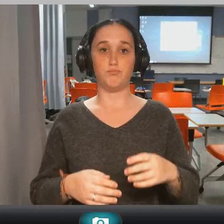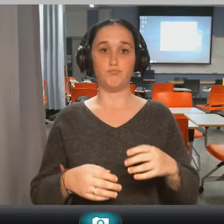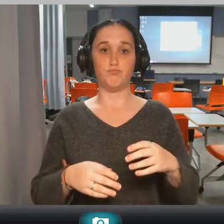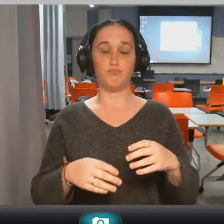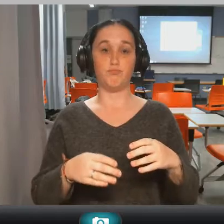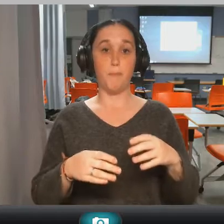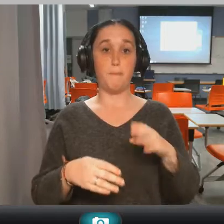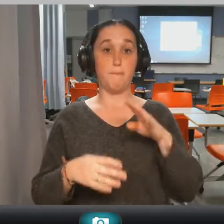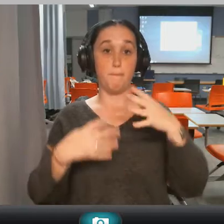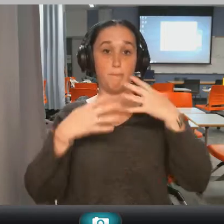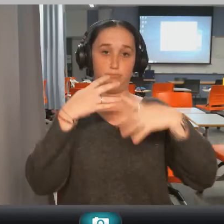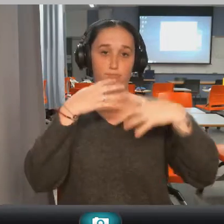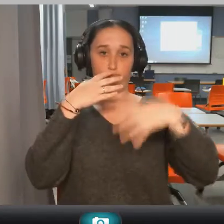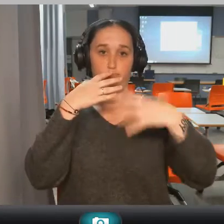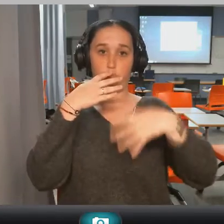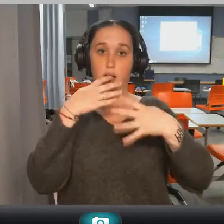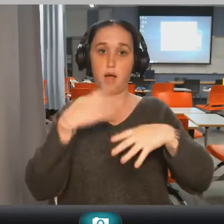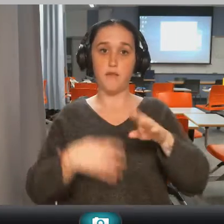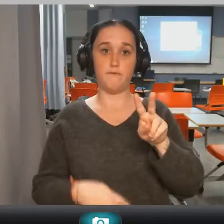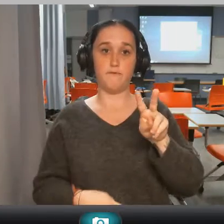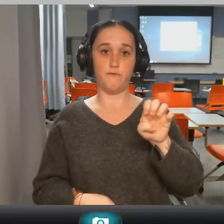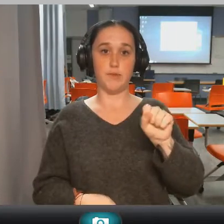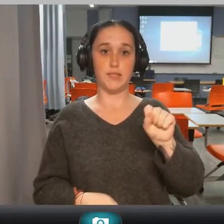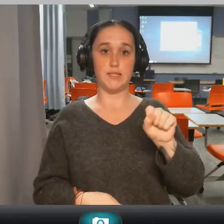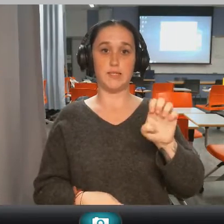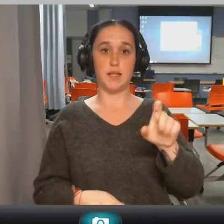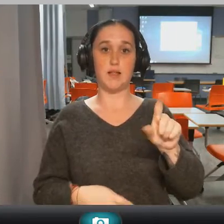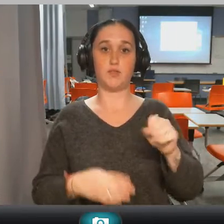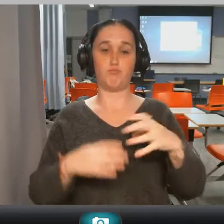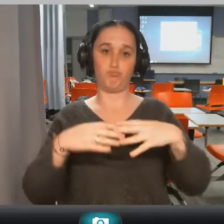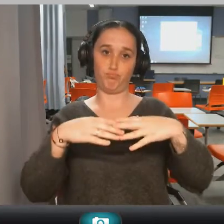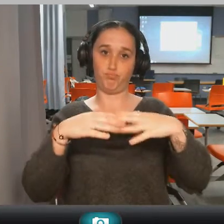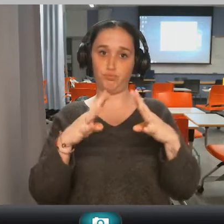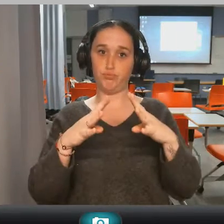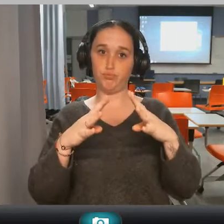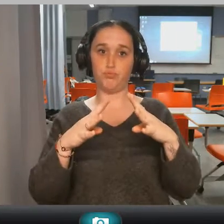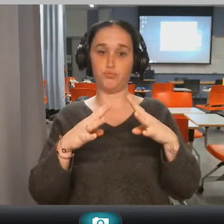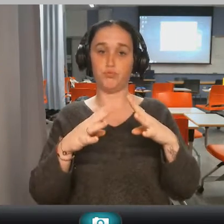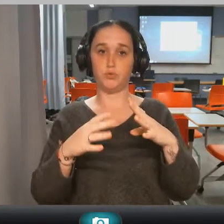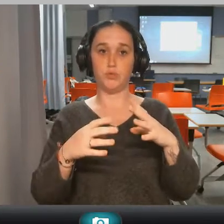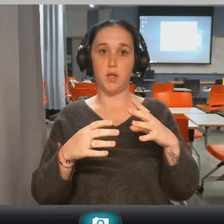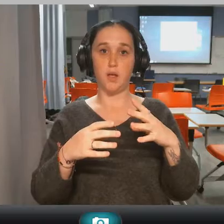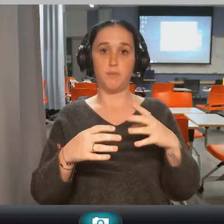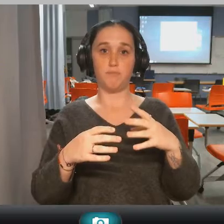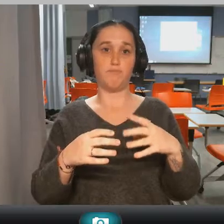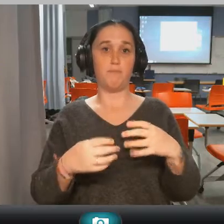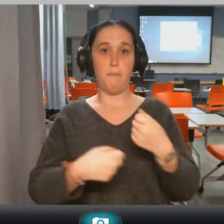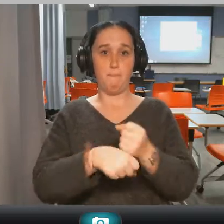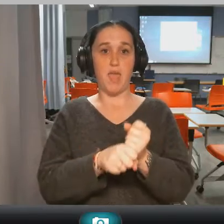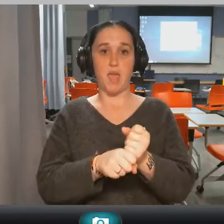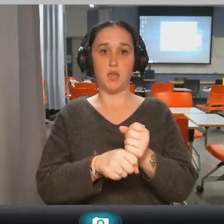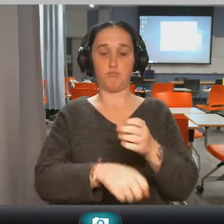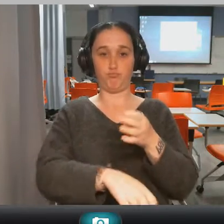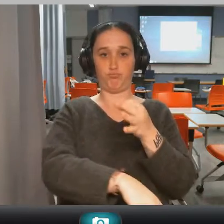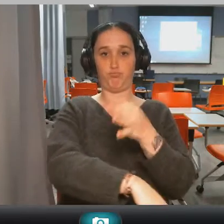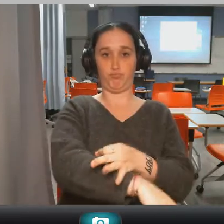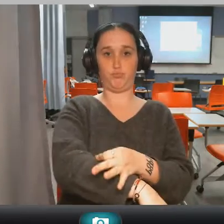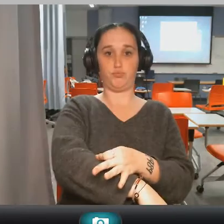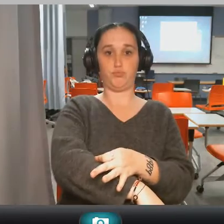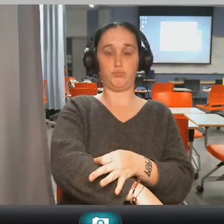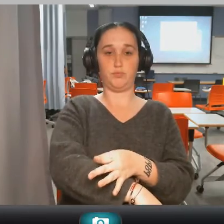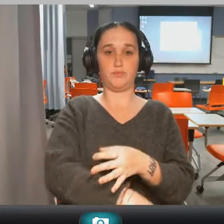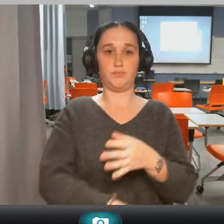bled underneath the skin that form this bruise. And the color is based